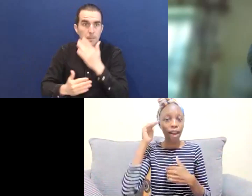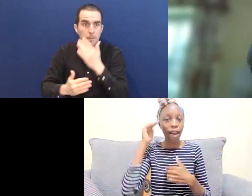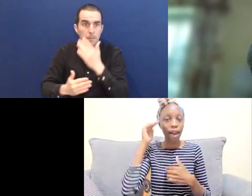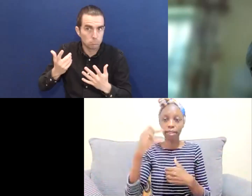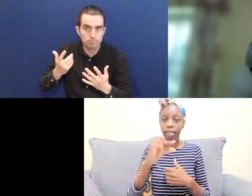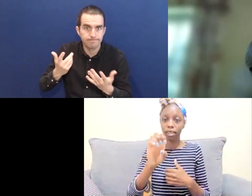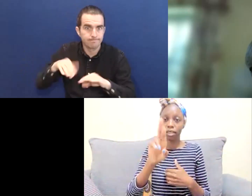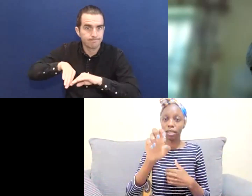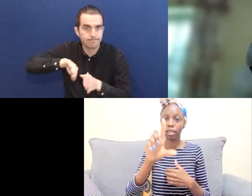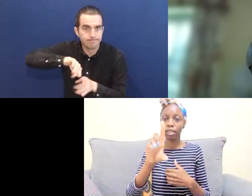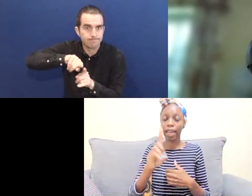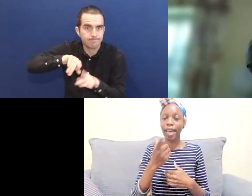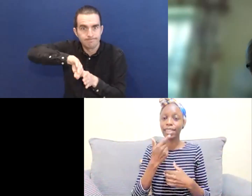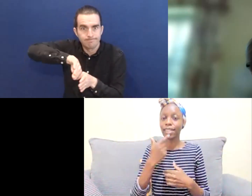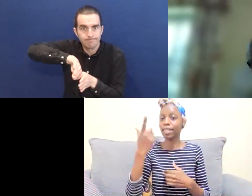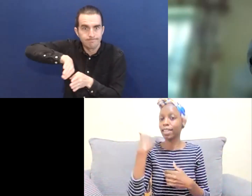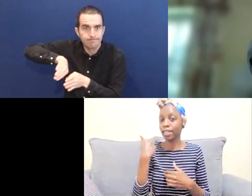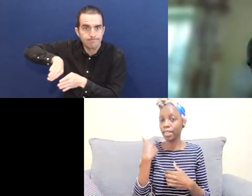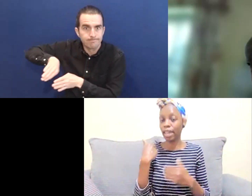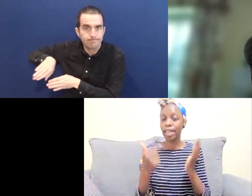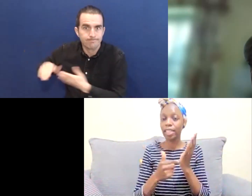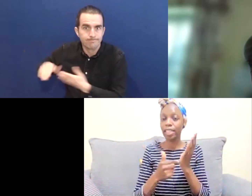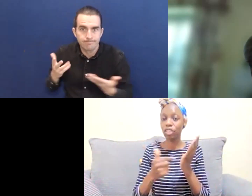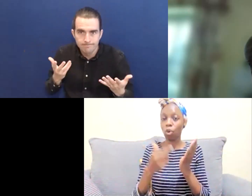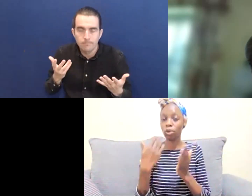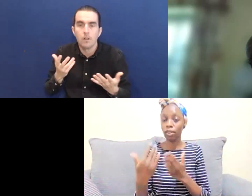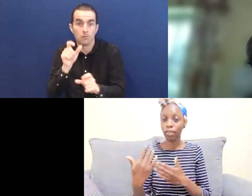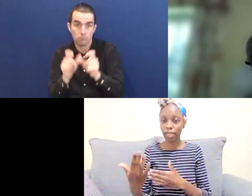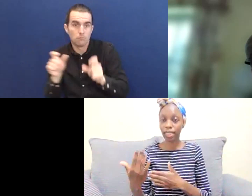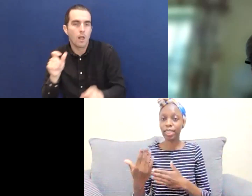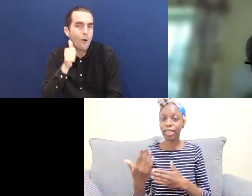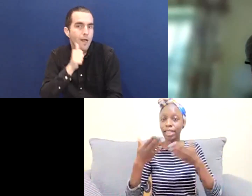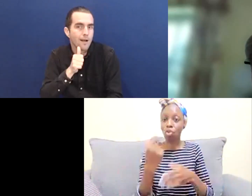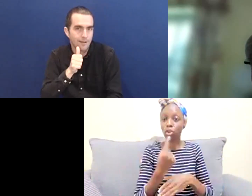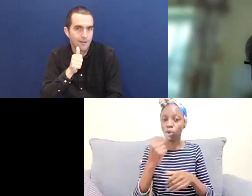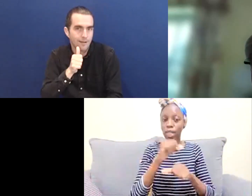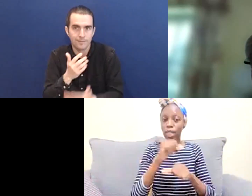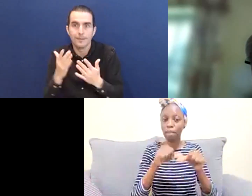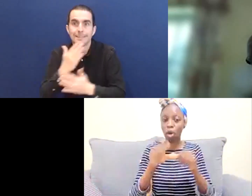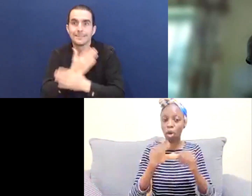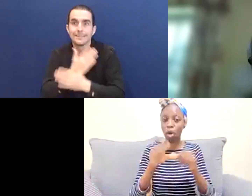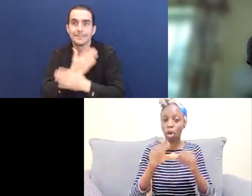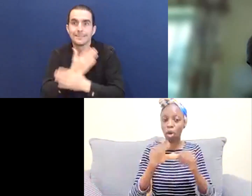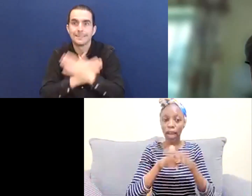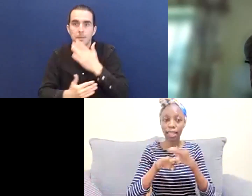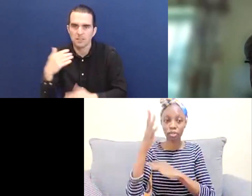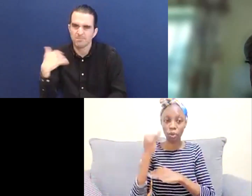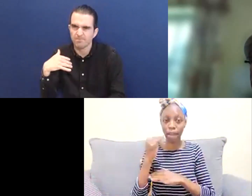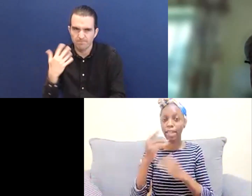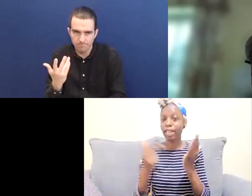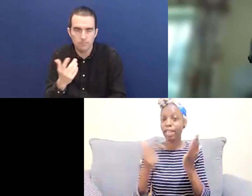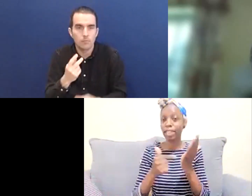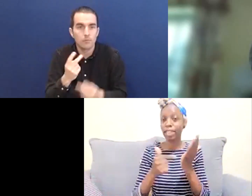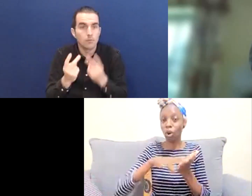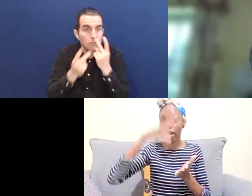in his address, the digital divide is disconcerting. It's not just about access, because digital learning